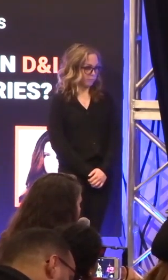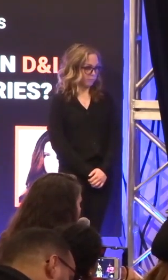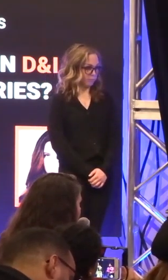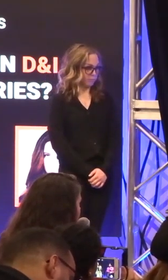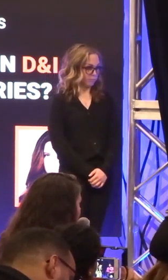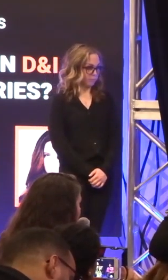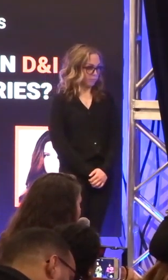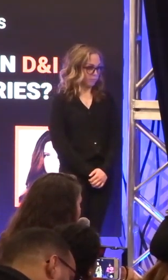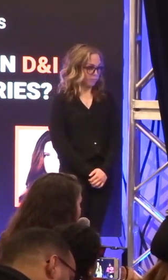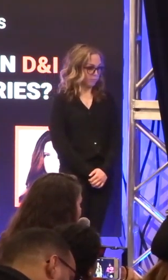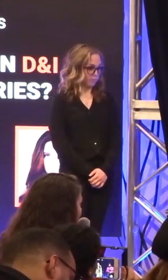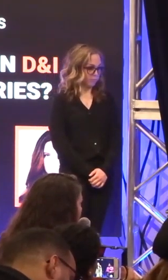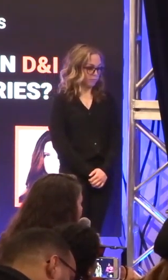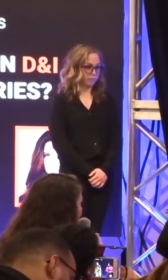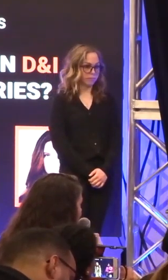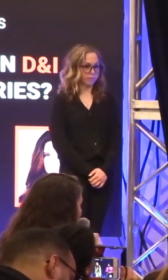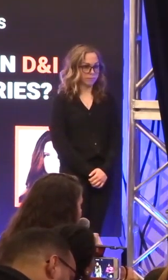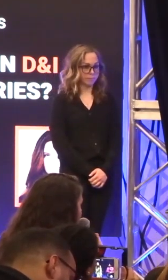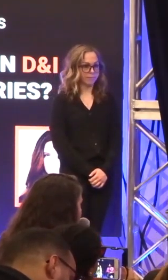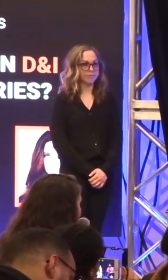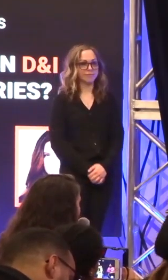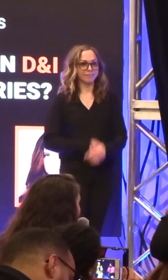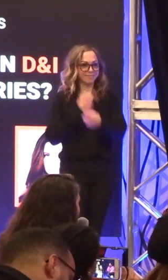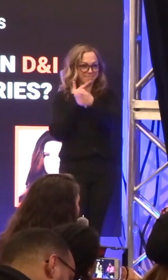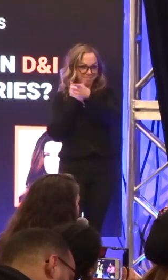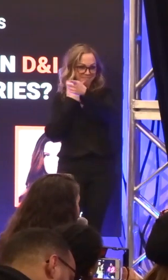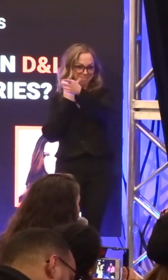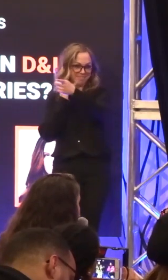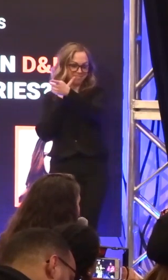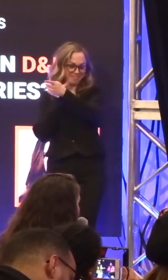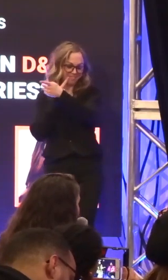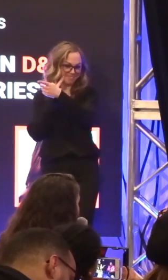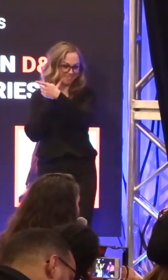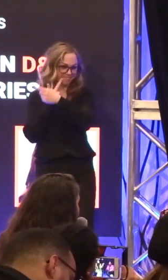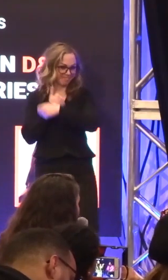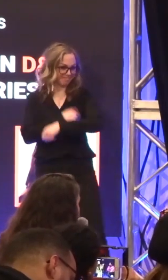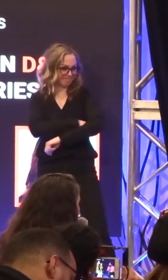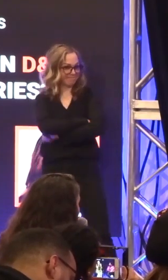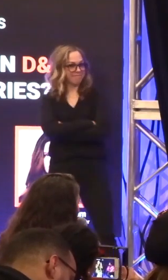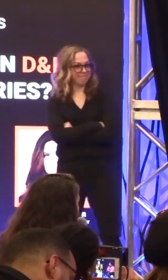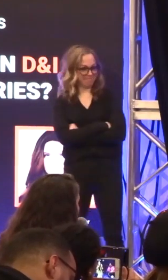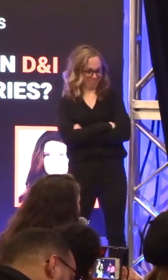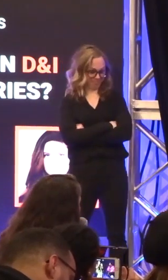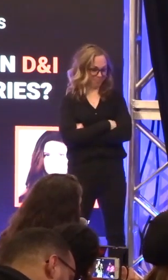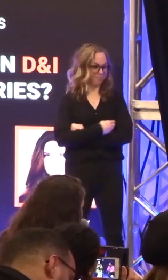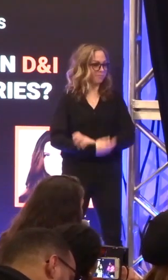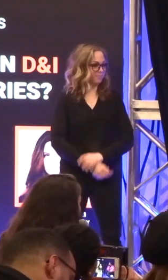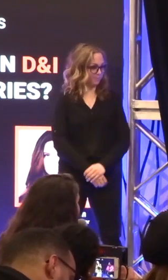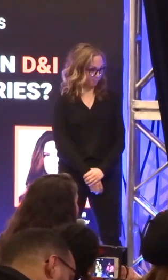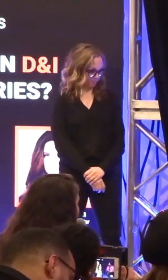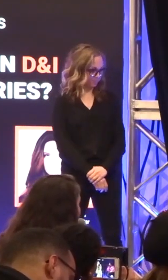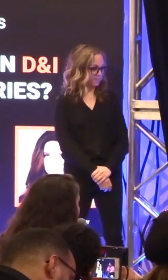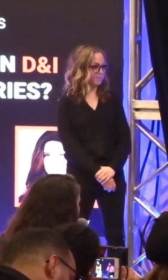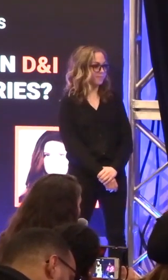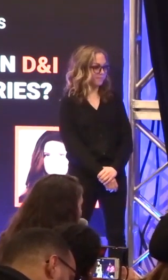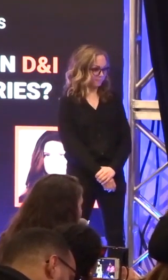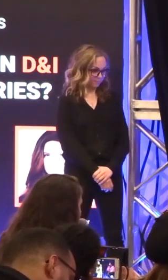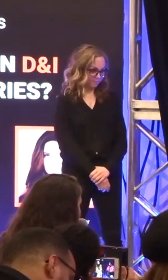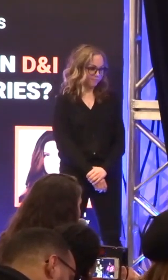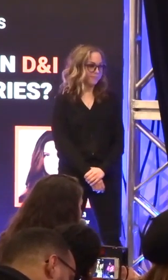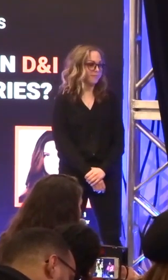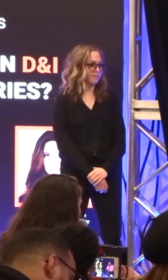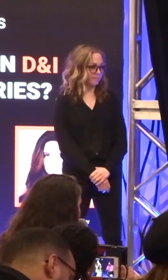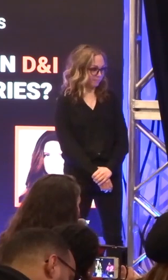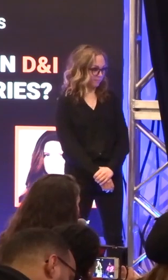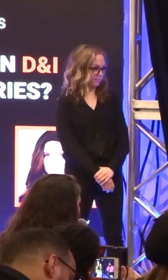think, oh, wait, it's not accessible to me. Now I get it. And so I feel like, you know, more people need their work